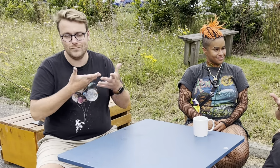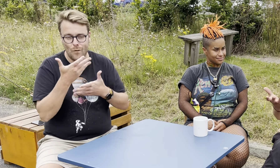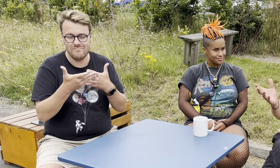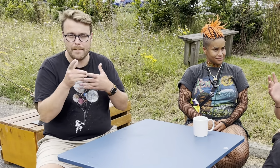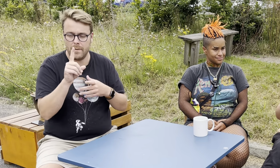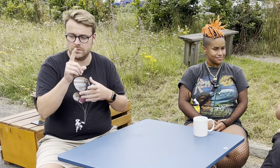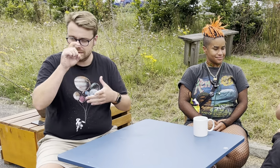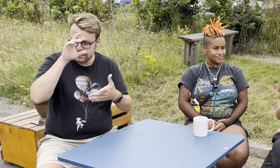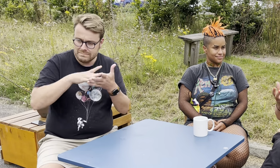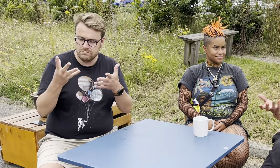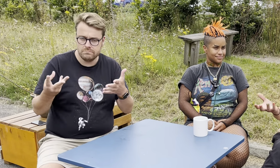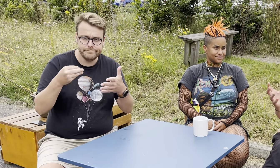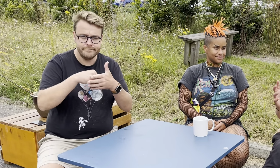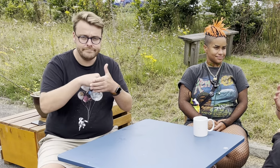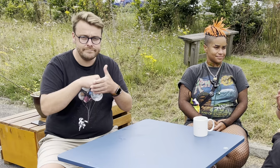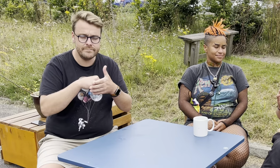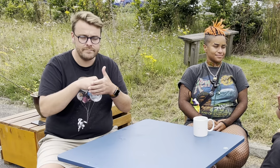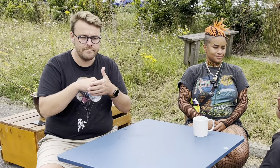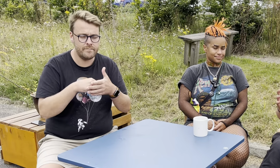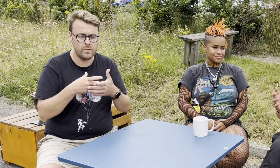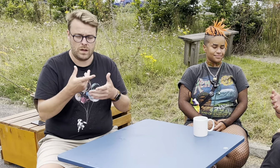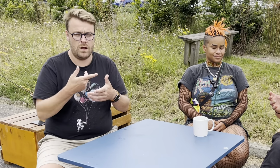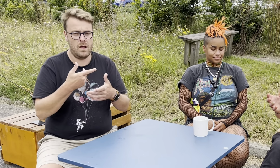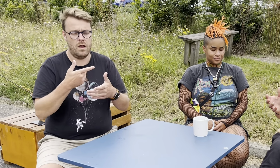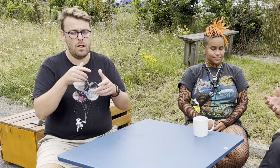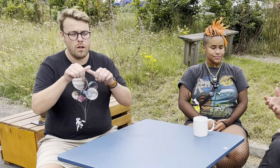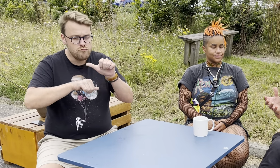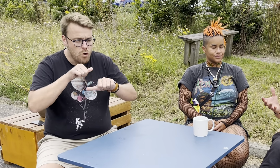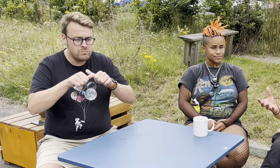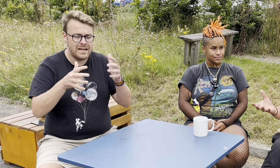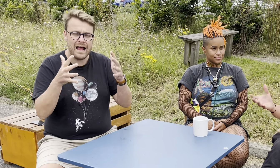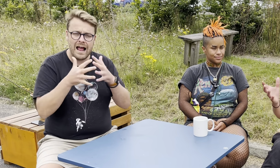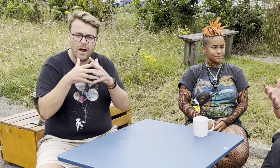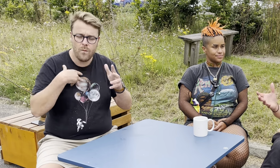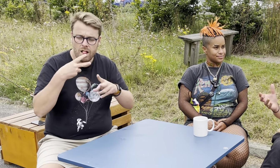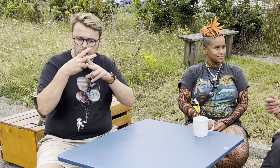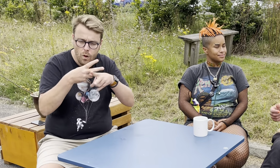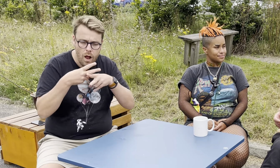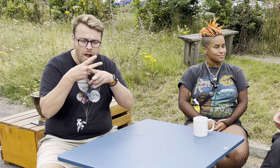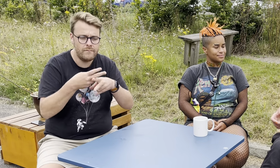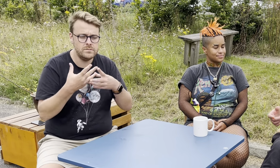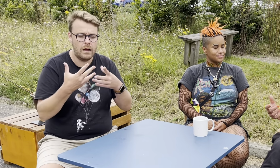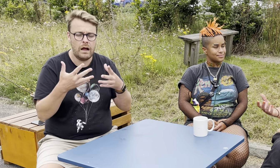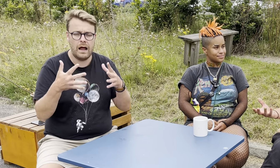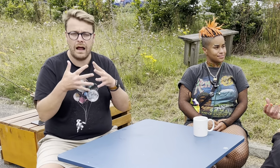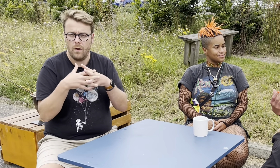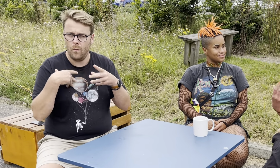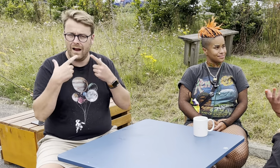what's the process of actually looking after people within that, and where's the care? And so I think questions